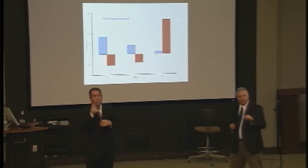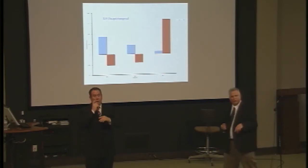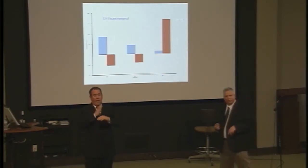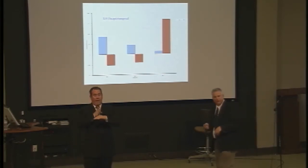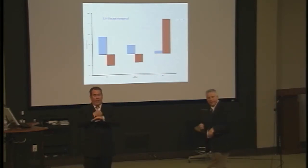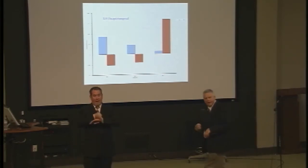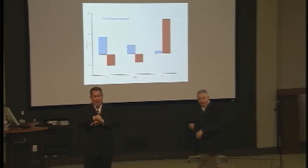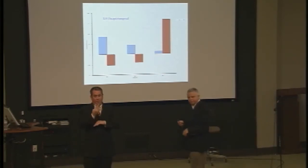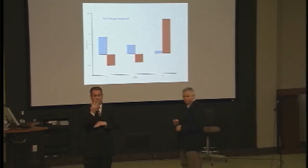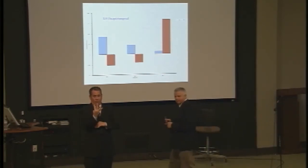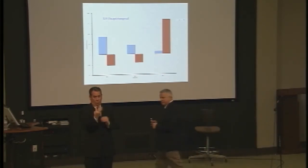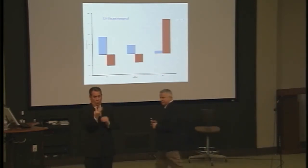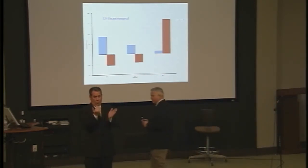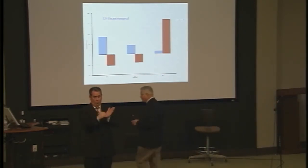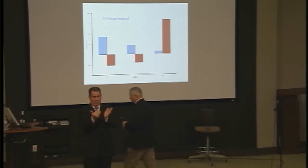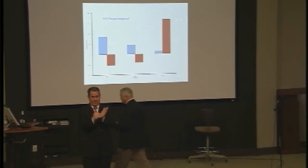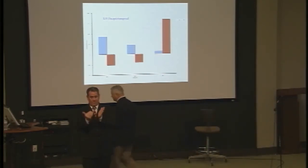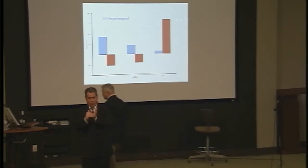the VWFA.